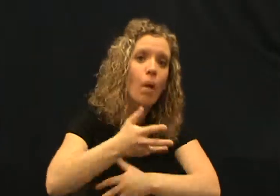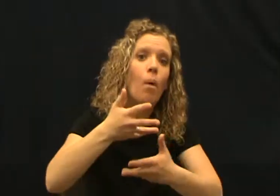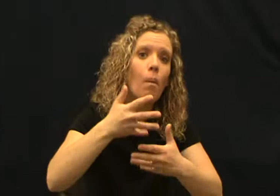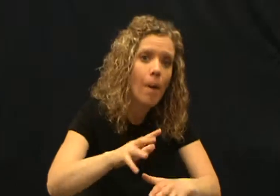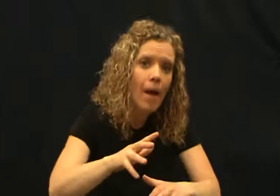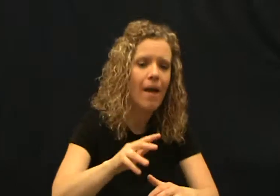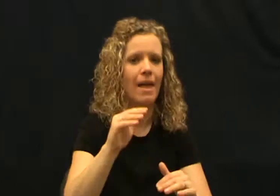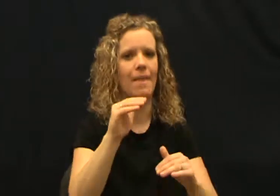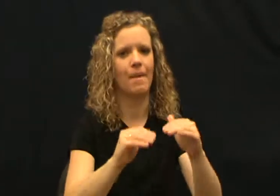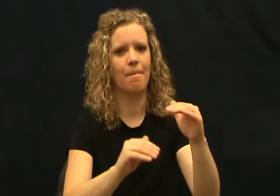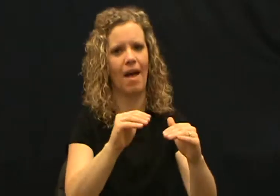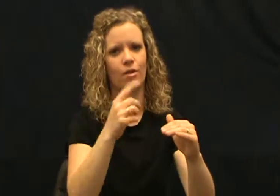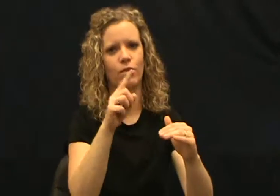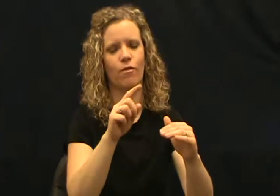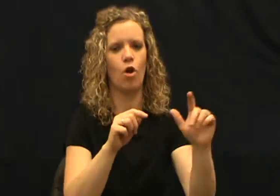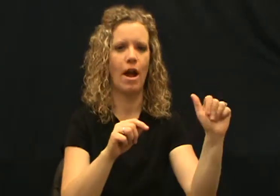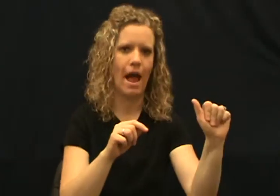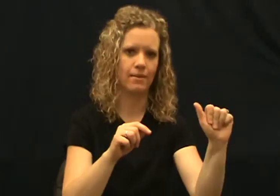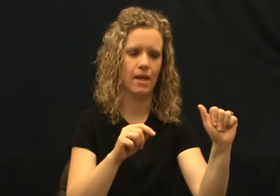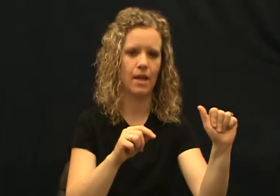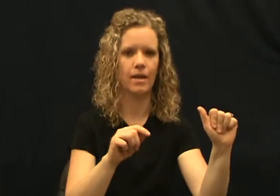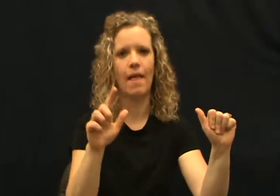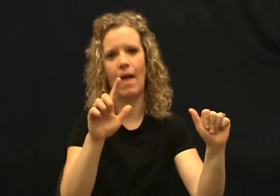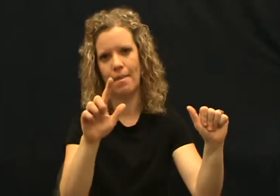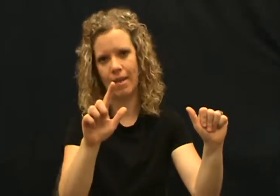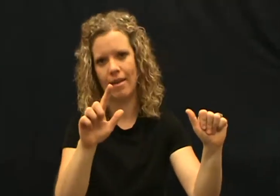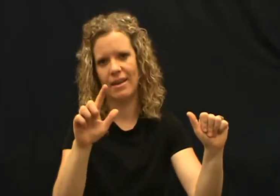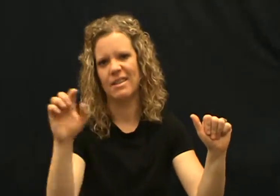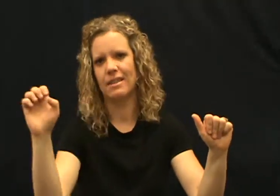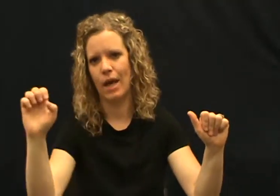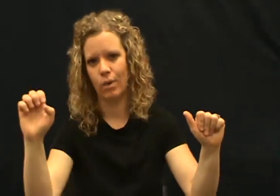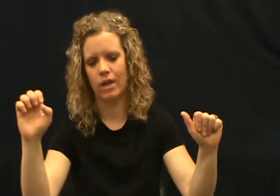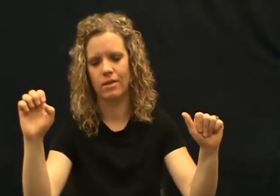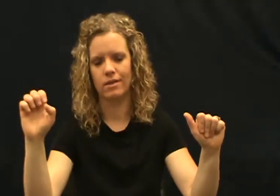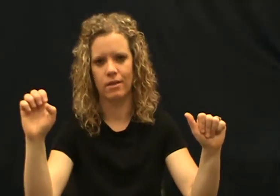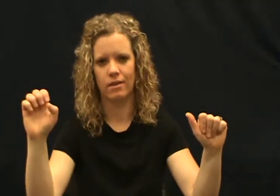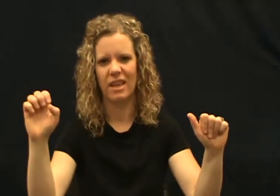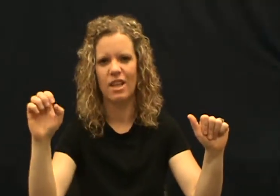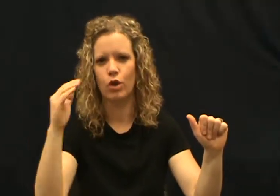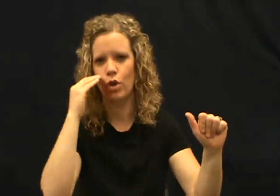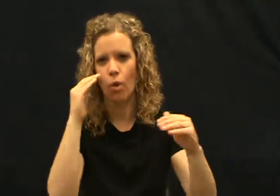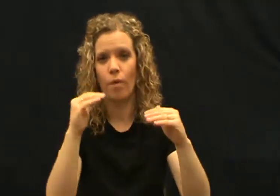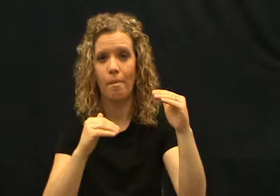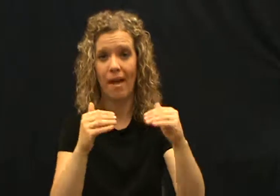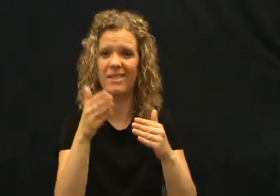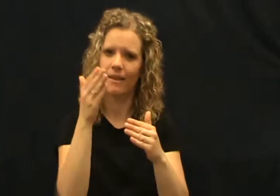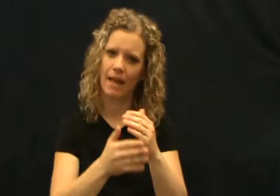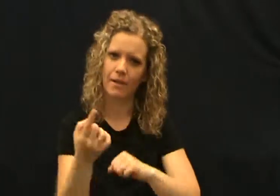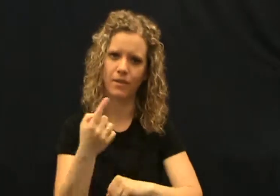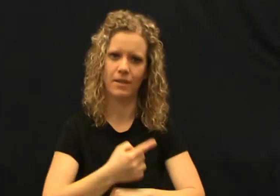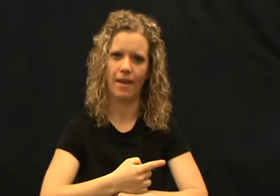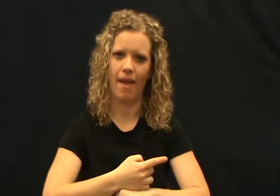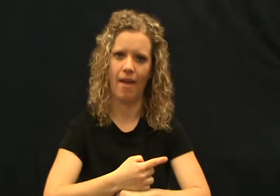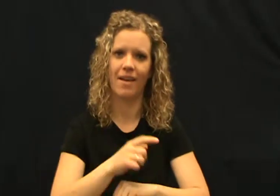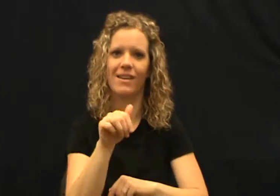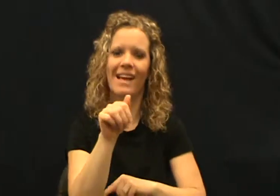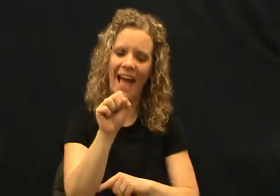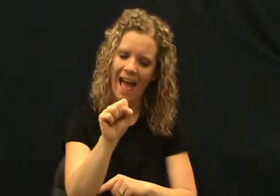in our asset, liabilities, and equity accounts. So we look at the balances as of those days. Now when we get to